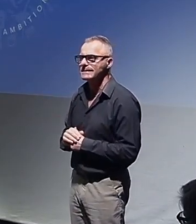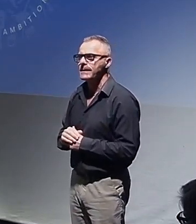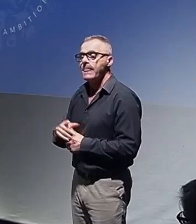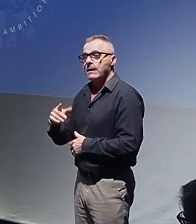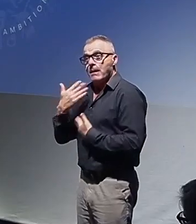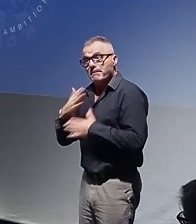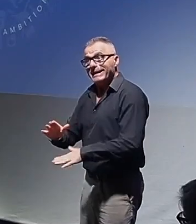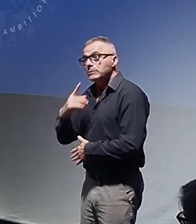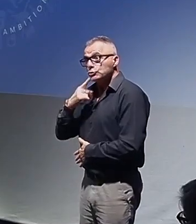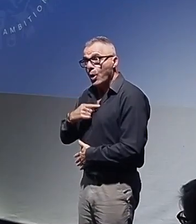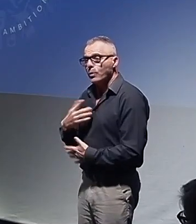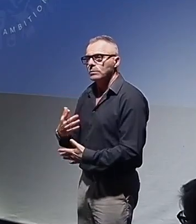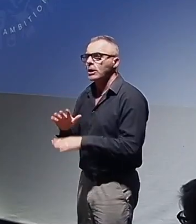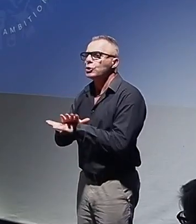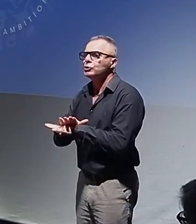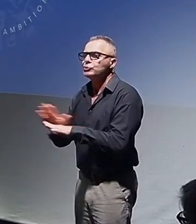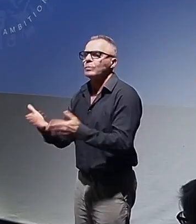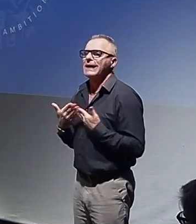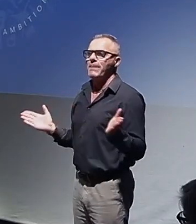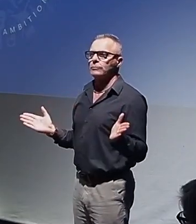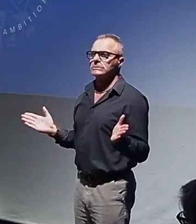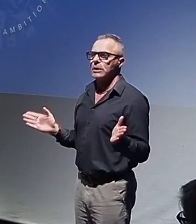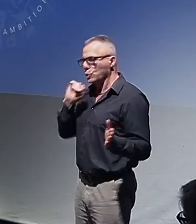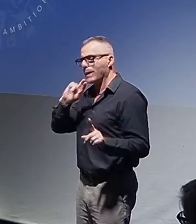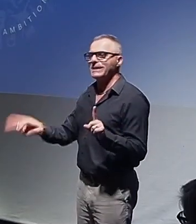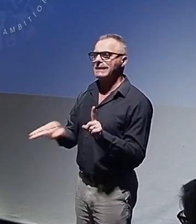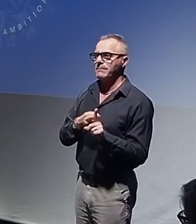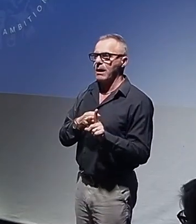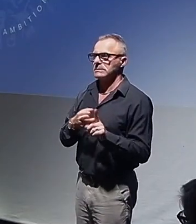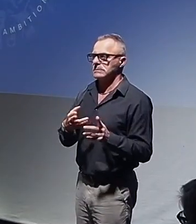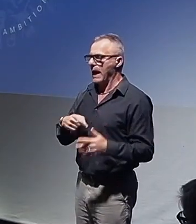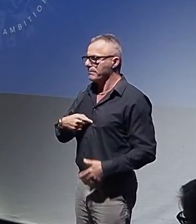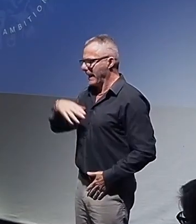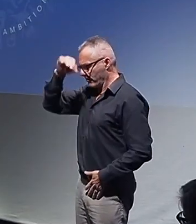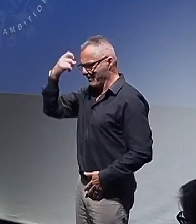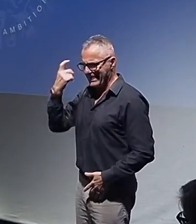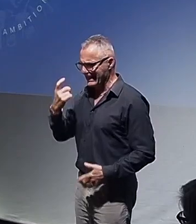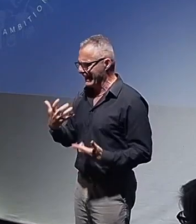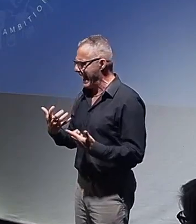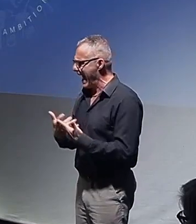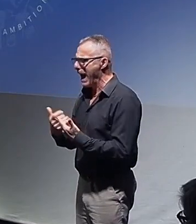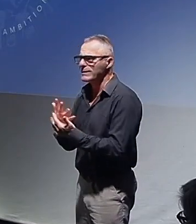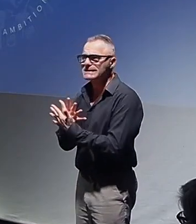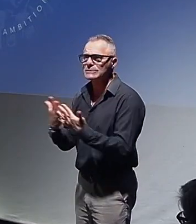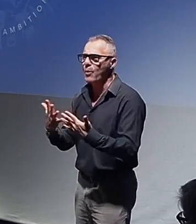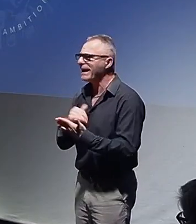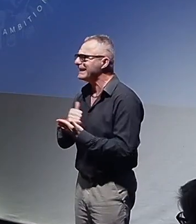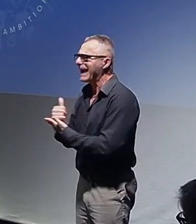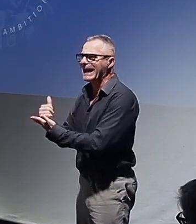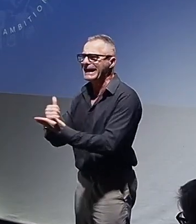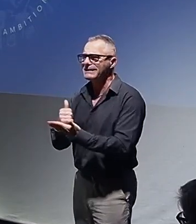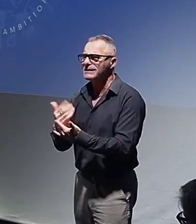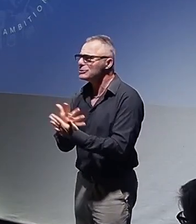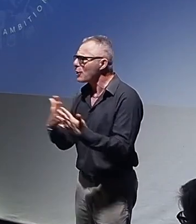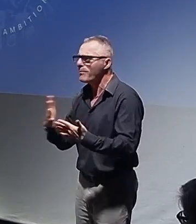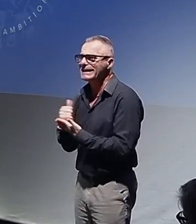got told, don't come out, you'll be typecast. And I remember thinking about how there's so many of us. There's so